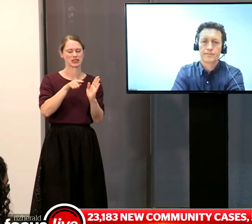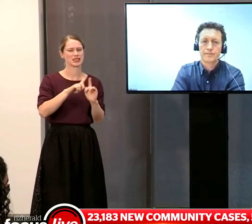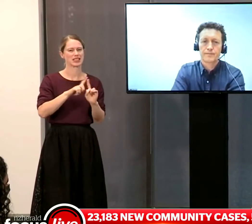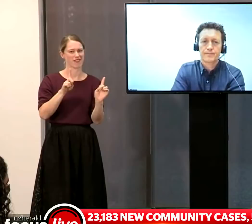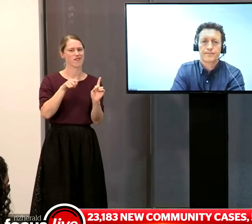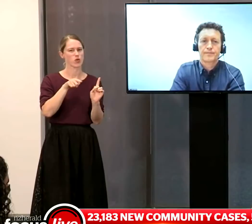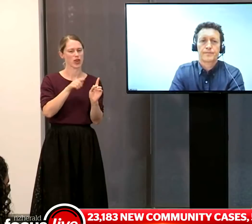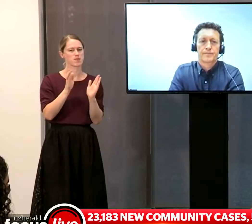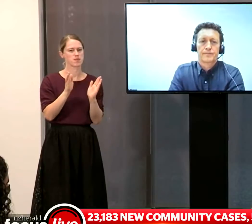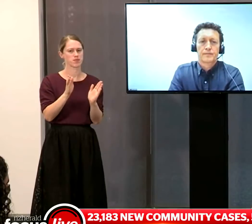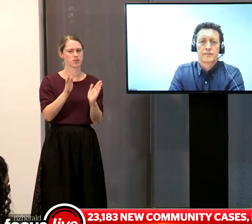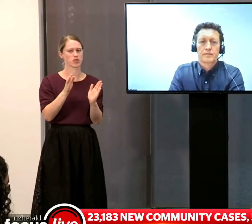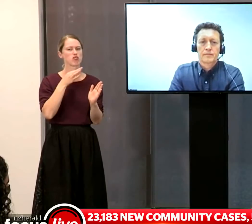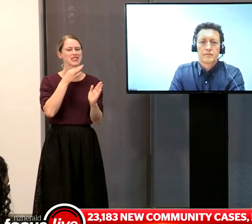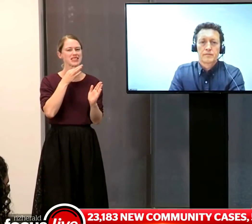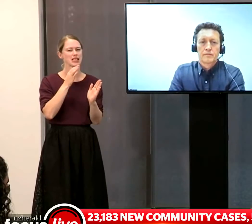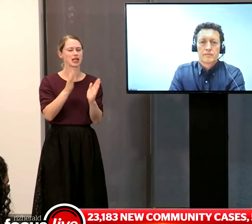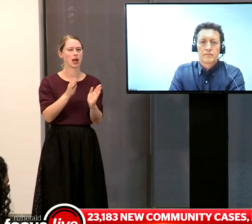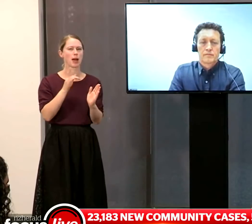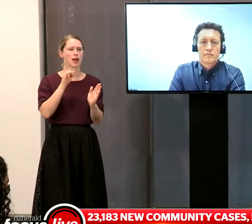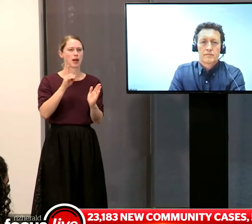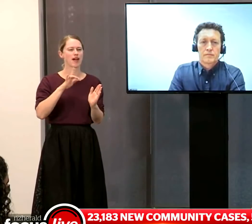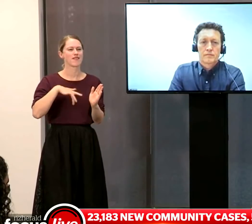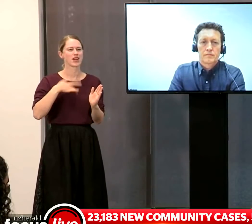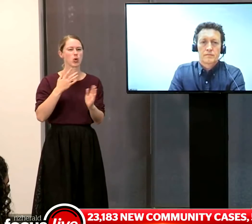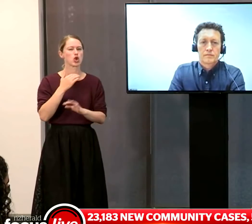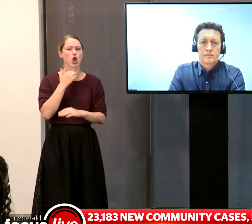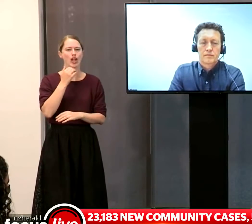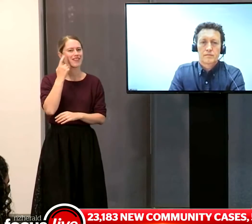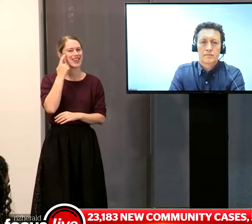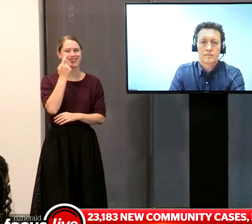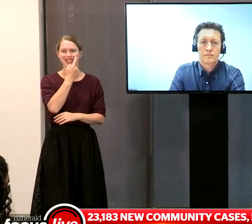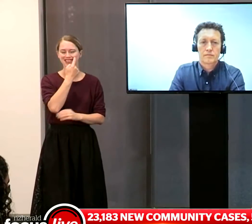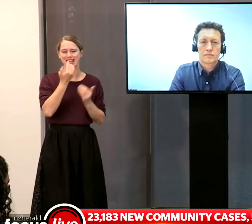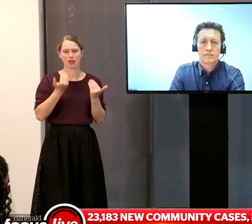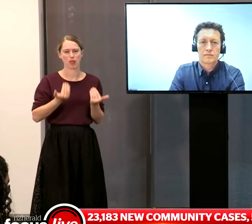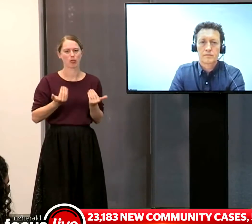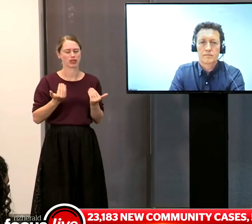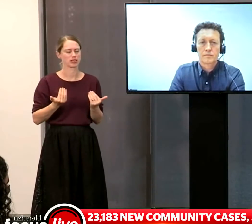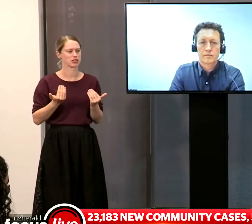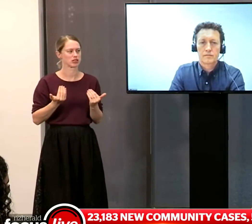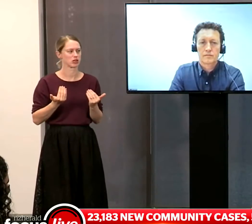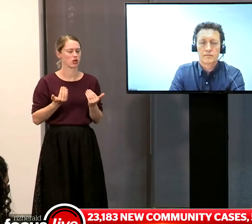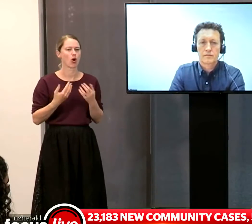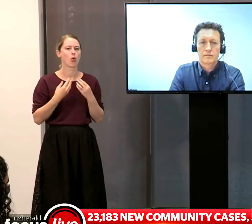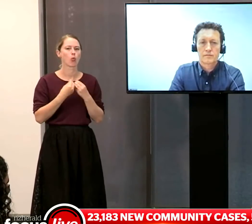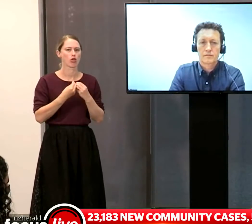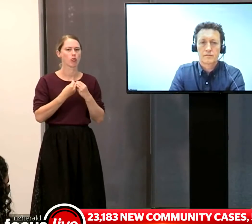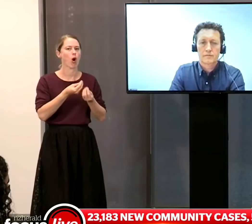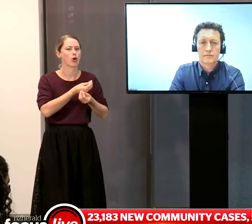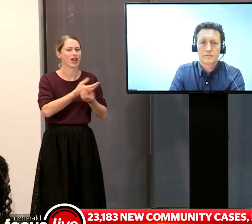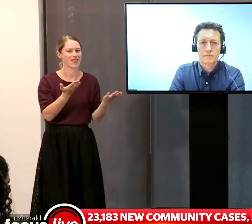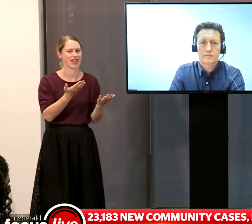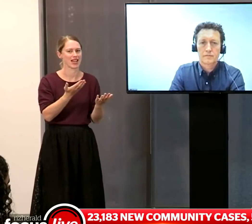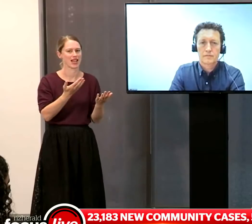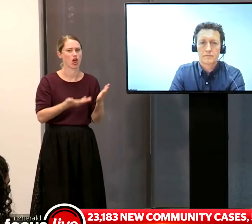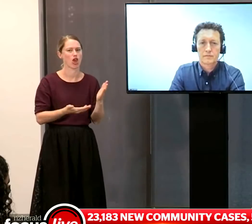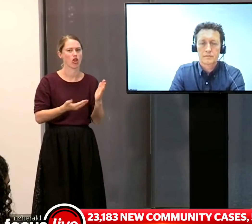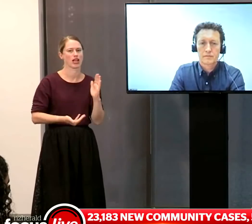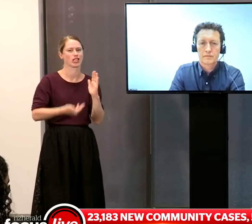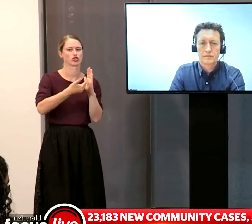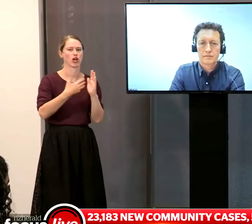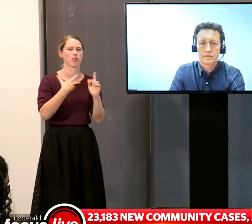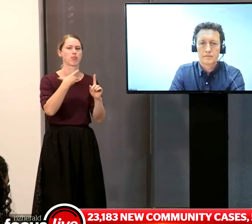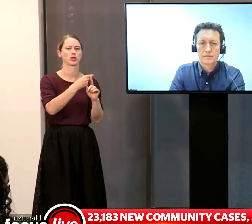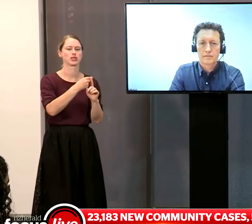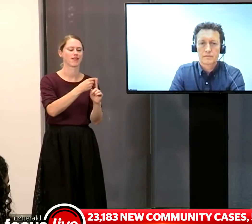but that they don't think there is sufficient evidence at this point to routinely offer a booster to 12 to